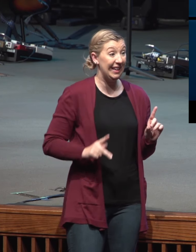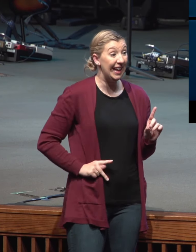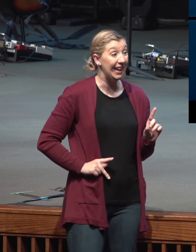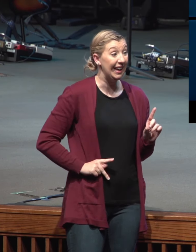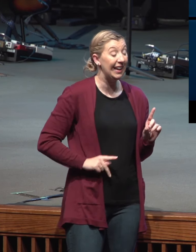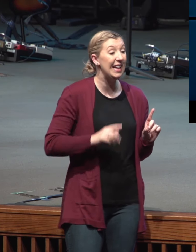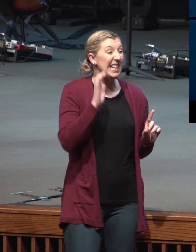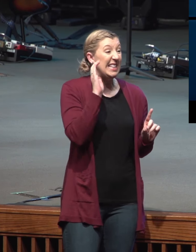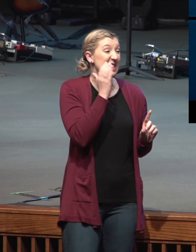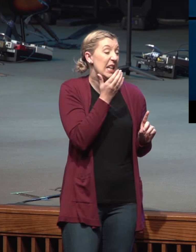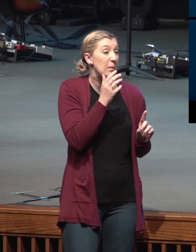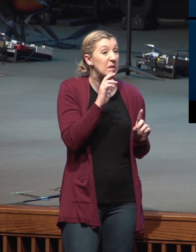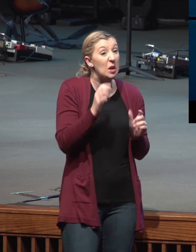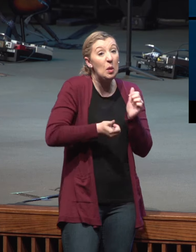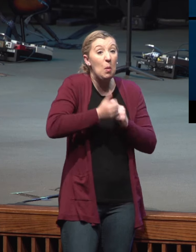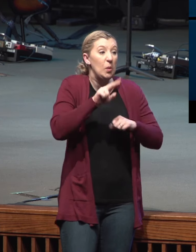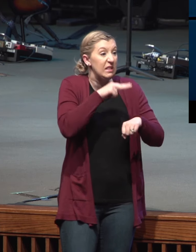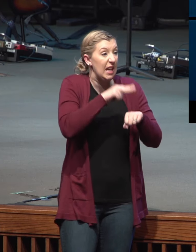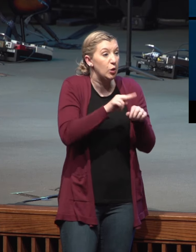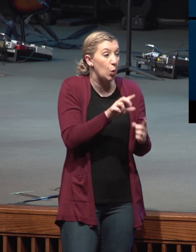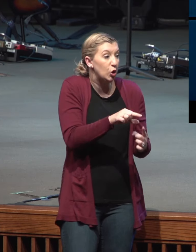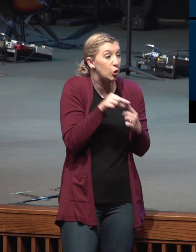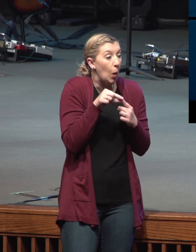like perhaps the most natural choice to fight him.